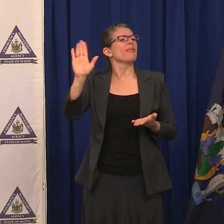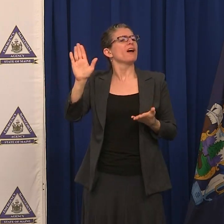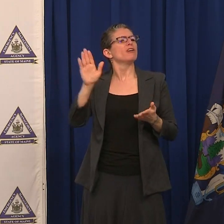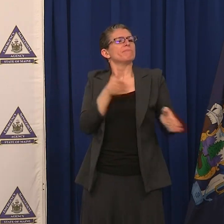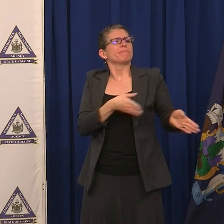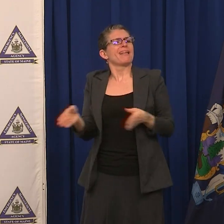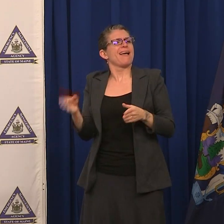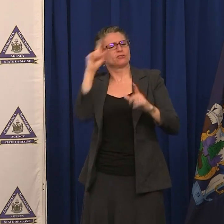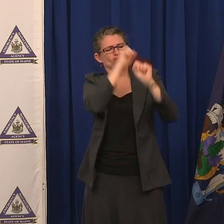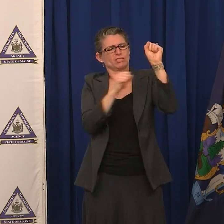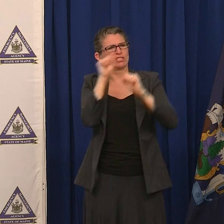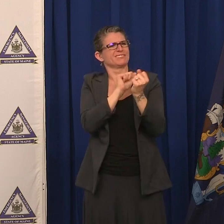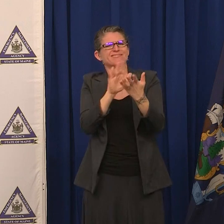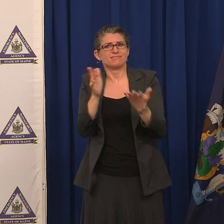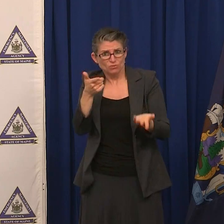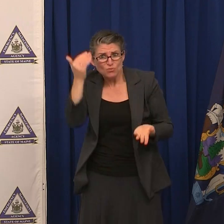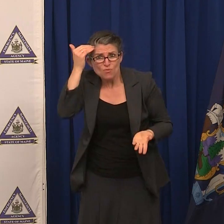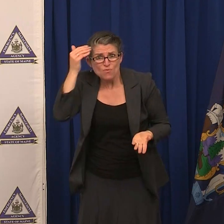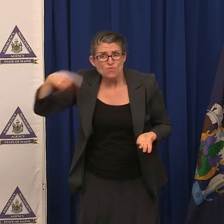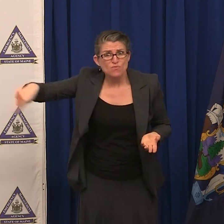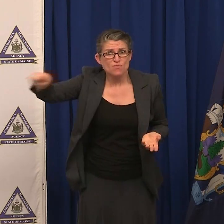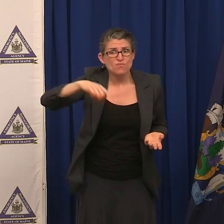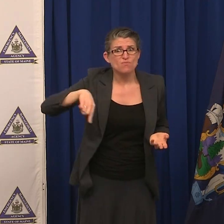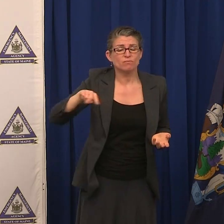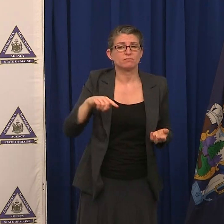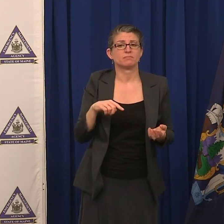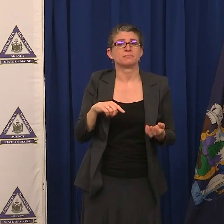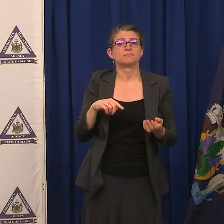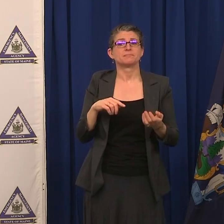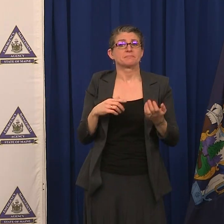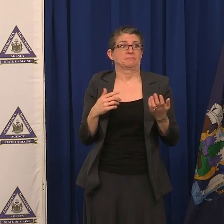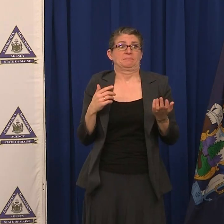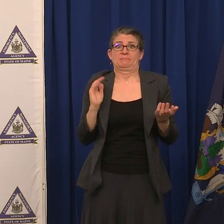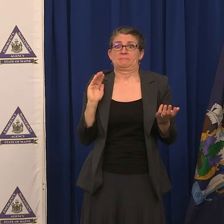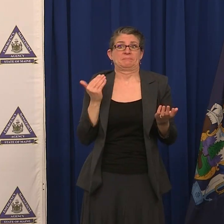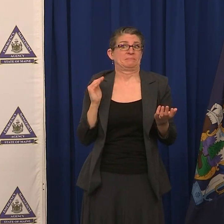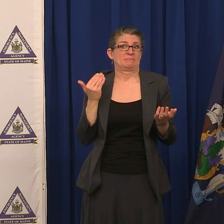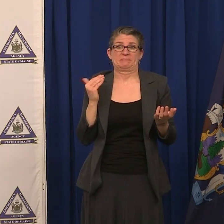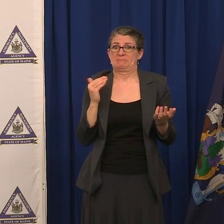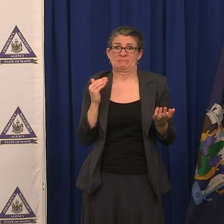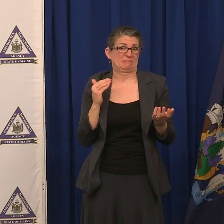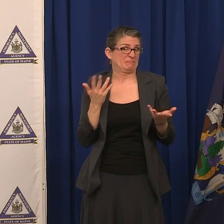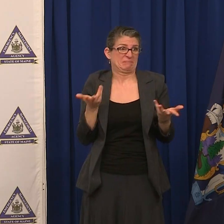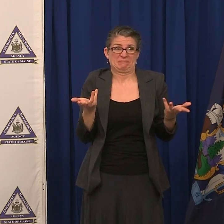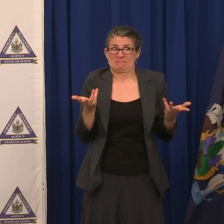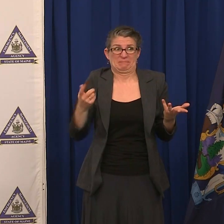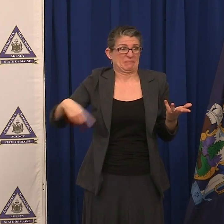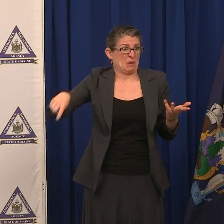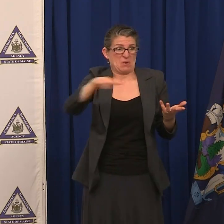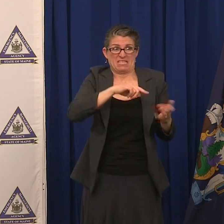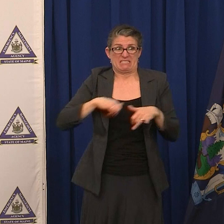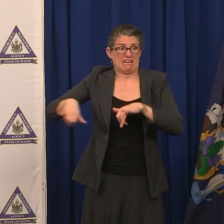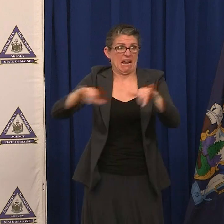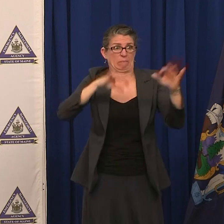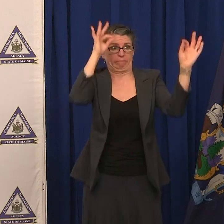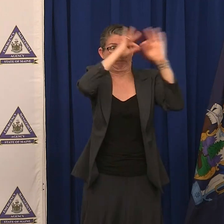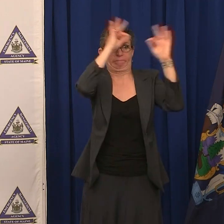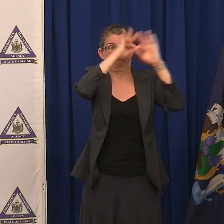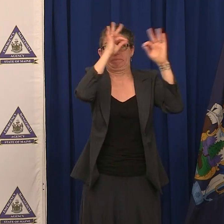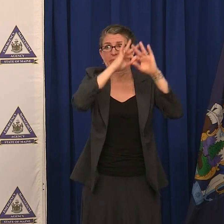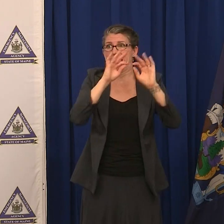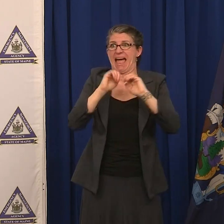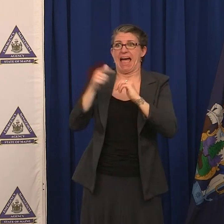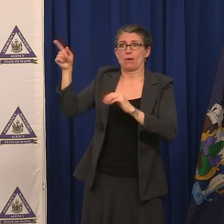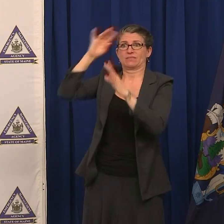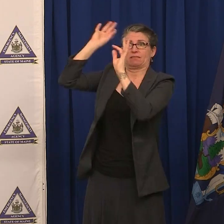right now, we haven't received much visibility into that. We are continuing to try to get more answers to how the officials who